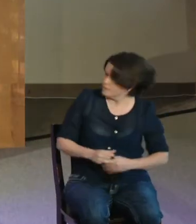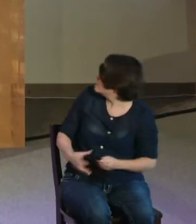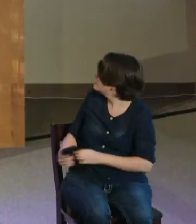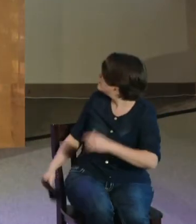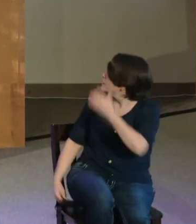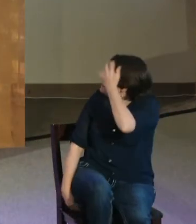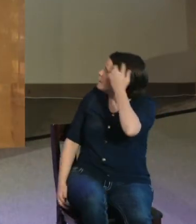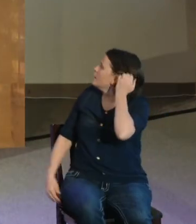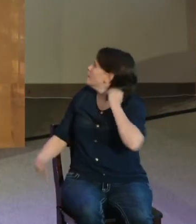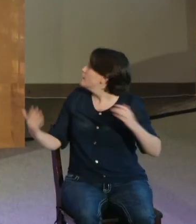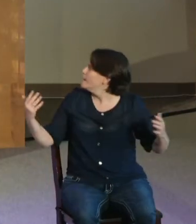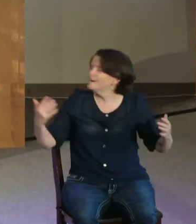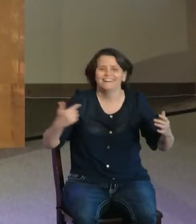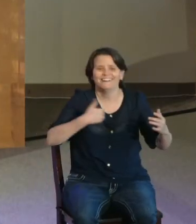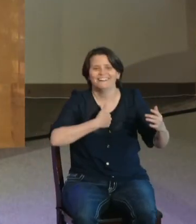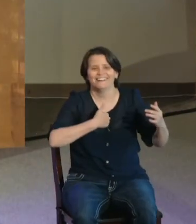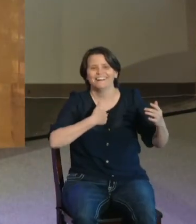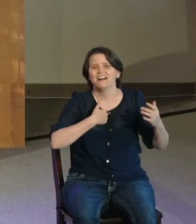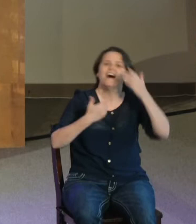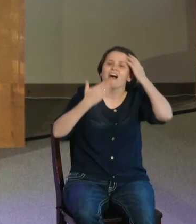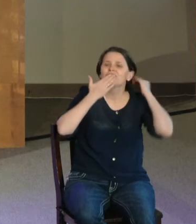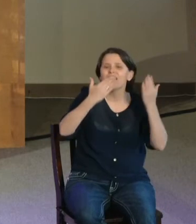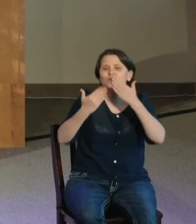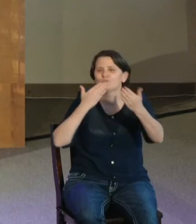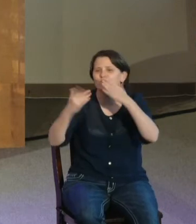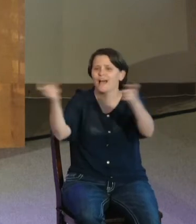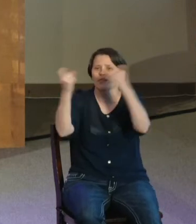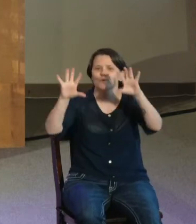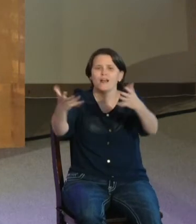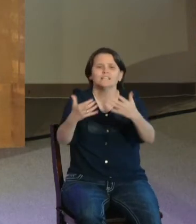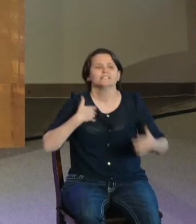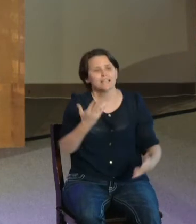Becca, I just want to say I just love watching the art that is you, baby.